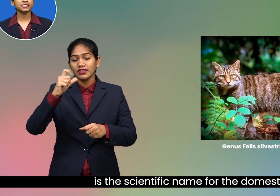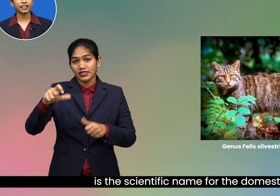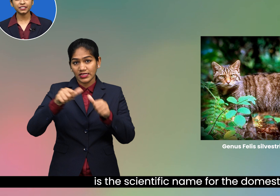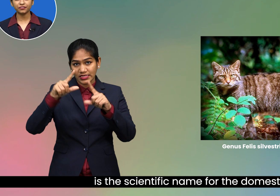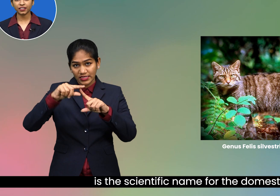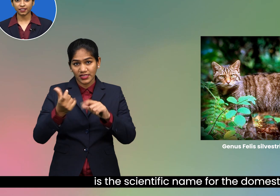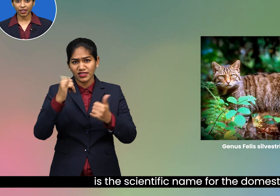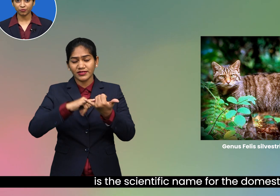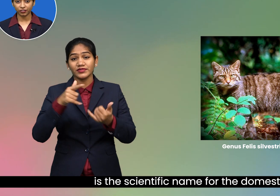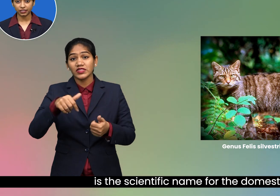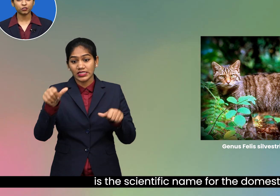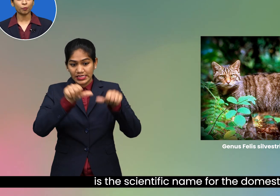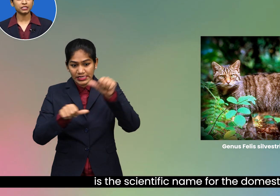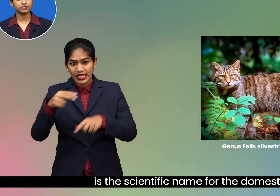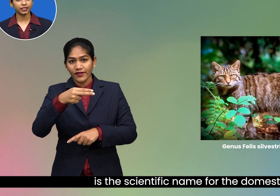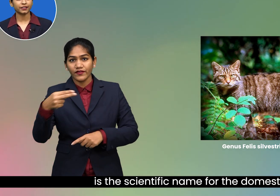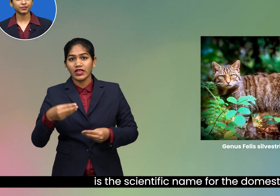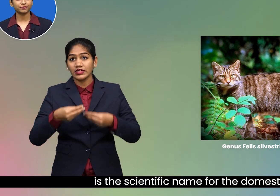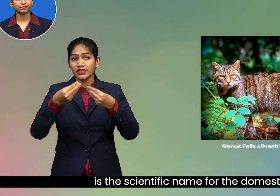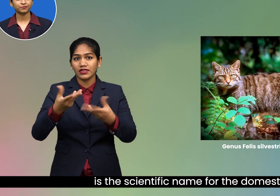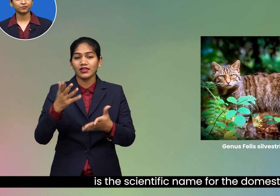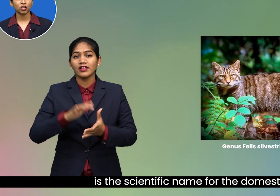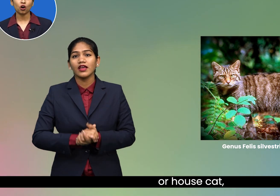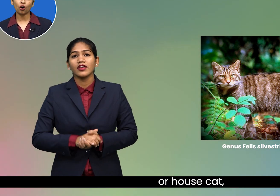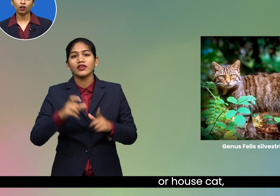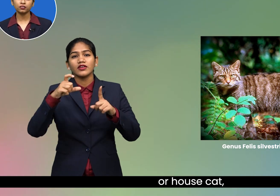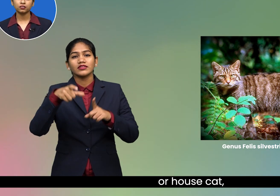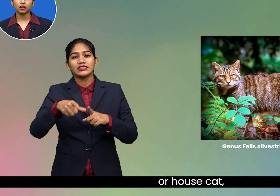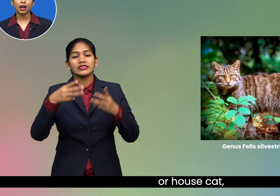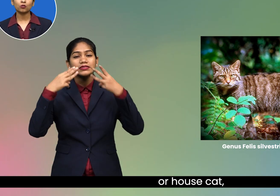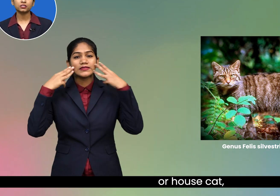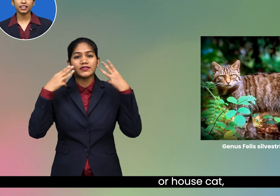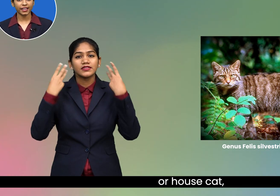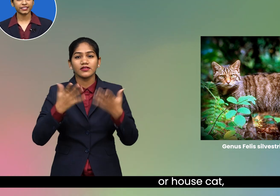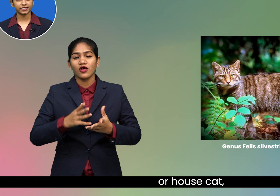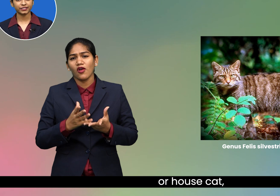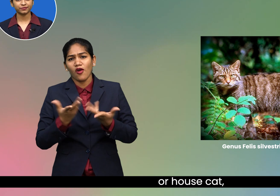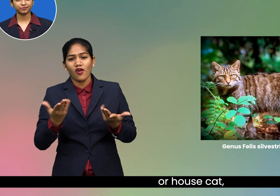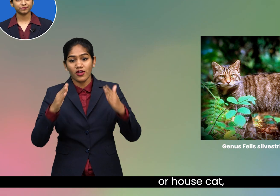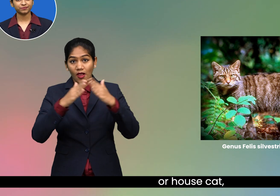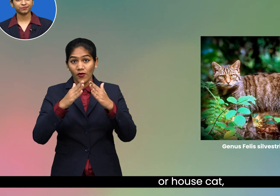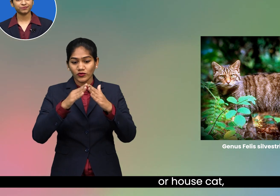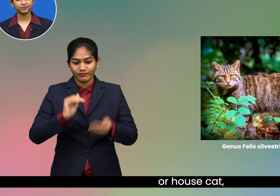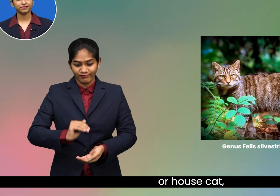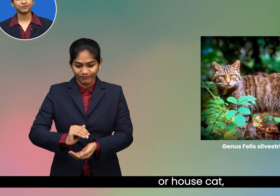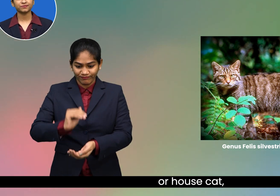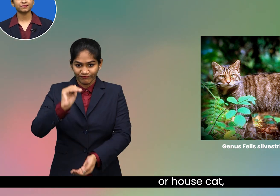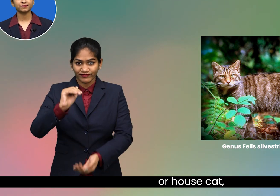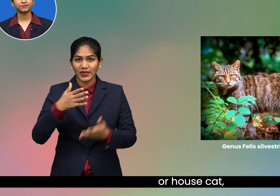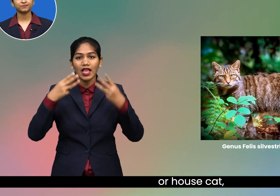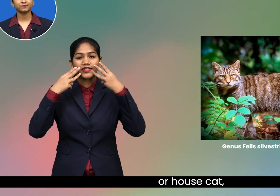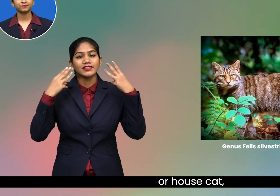is the scientific name for the domestic or house cat,